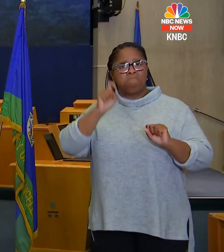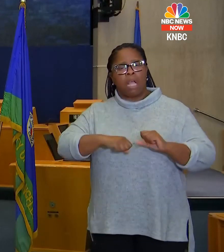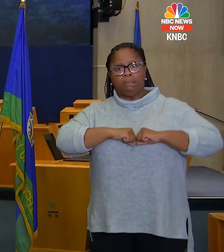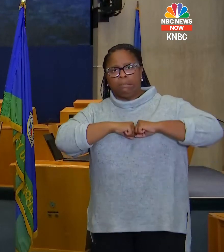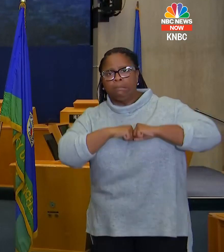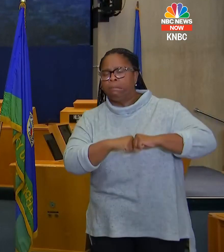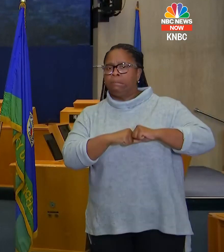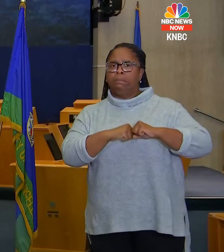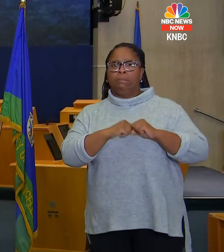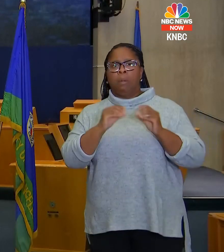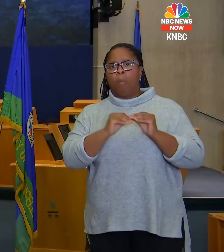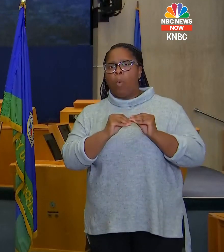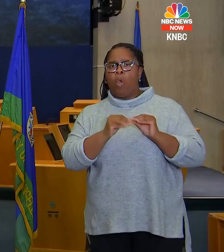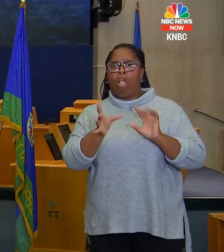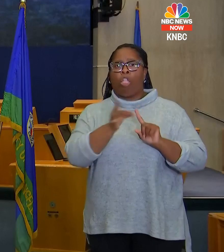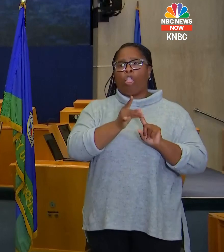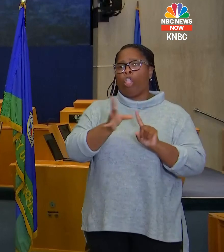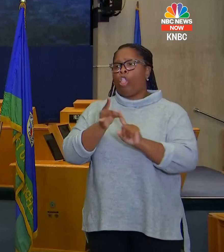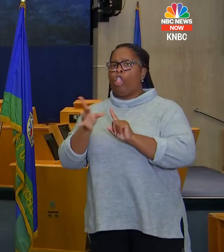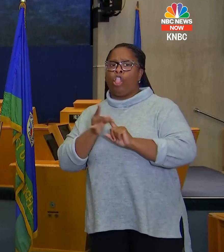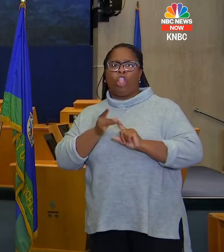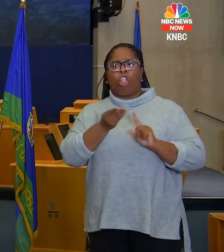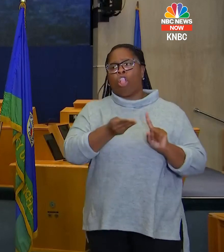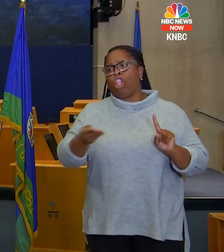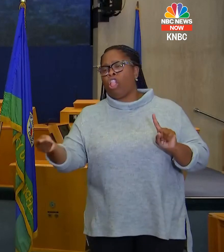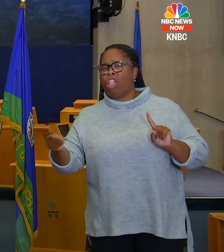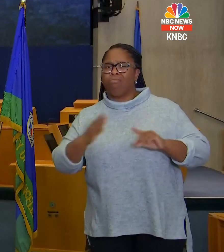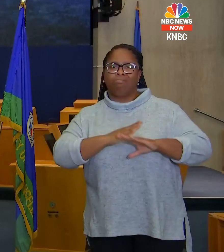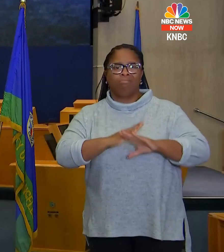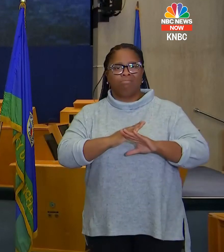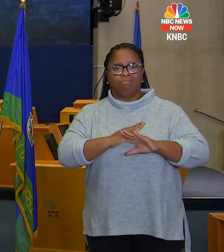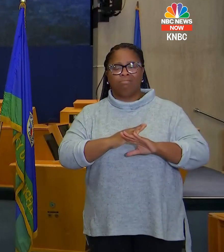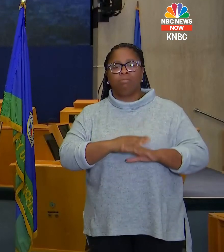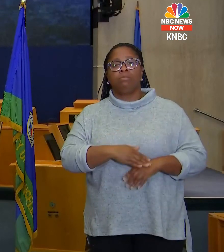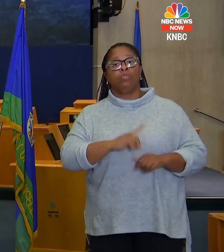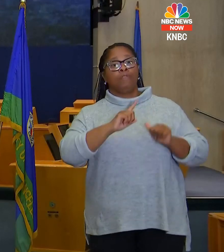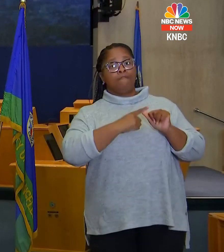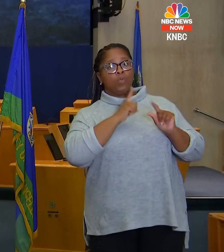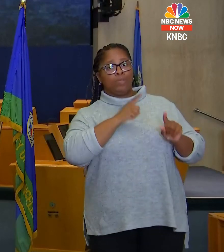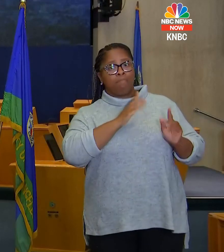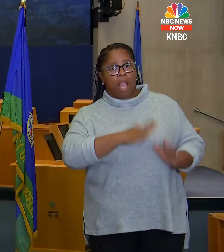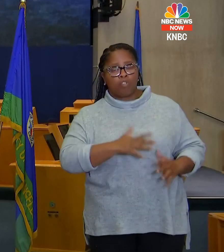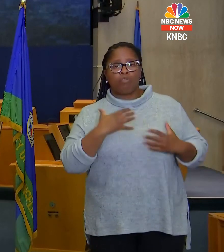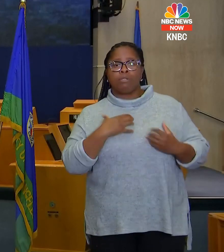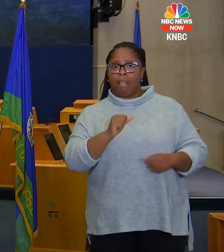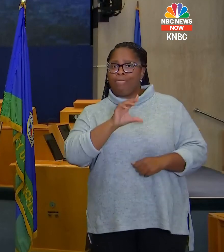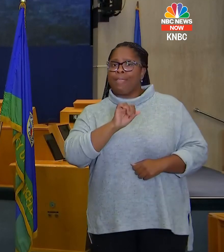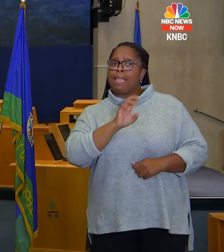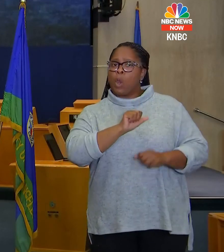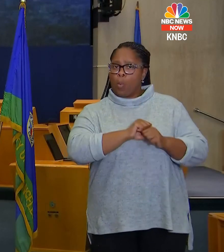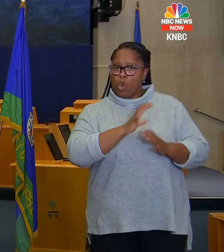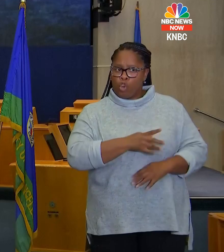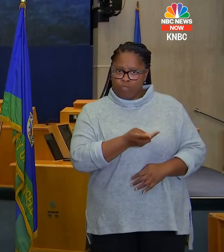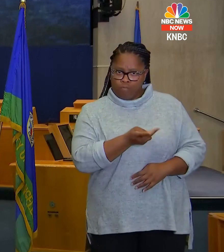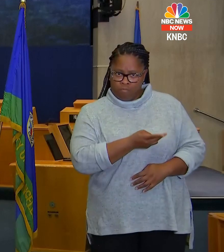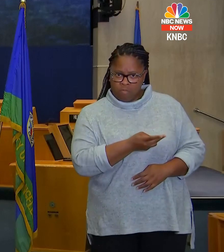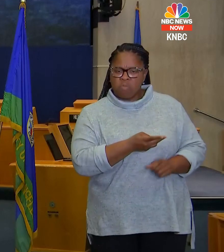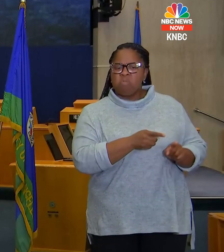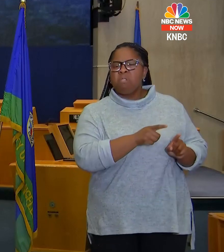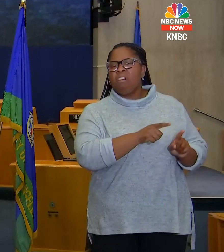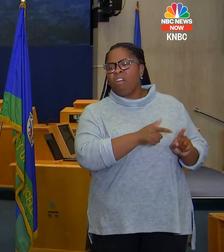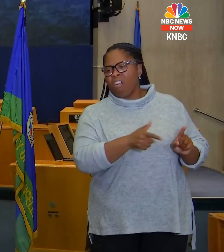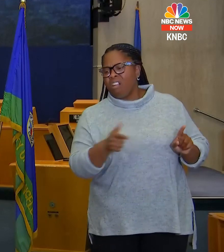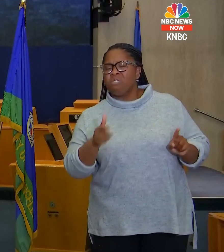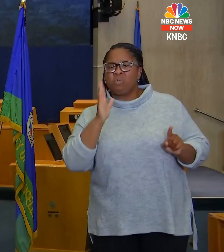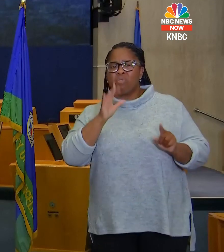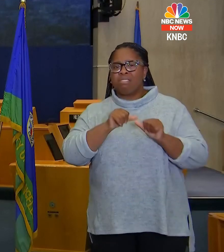further transmission of this virus. In addition to the first responders and healthcare workers, we will continue to test